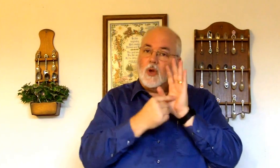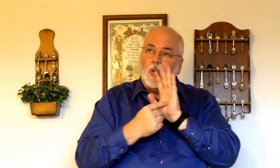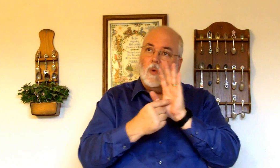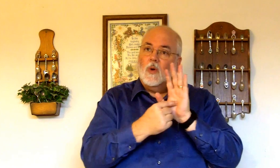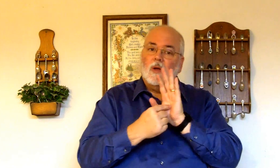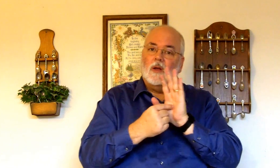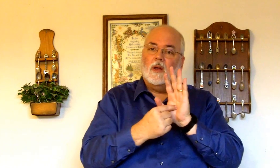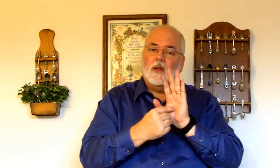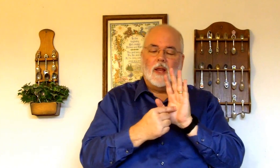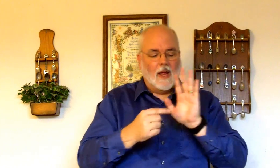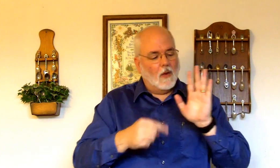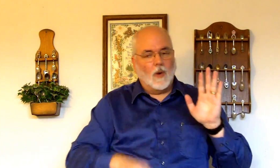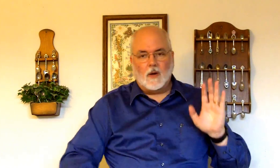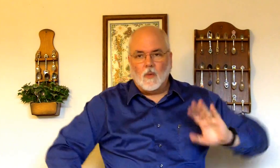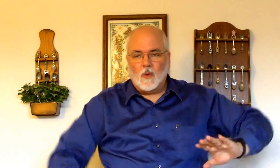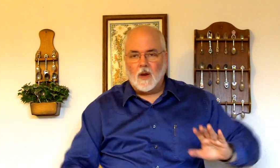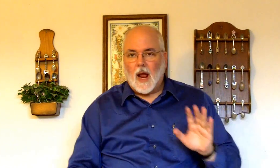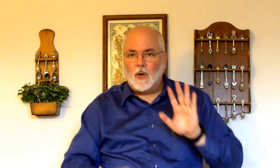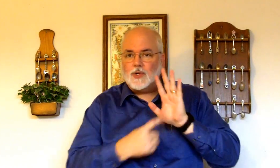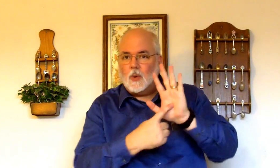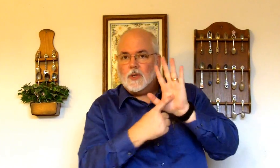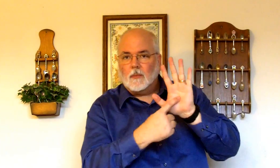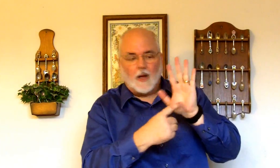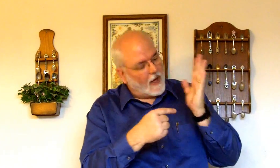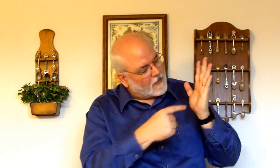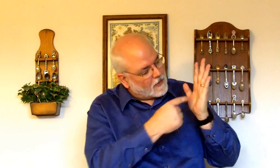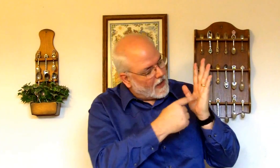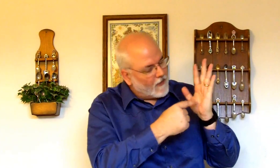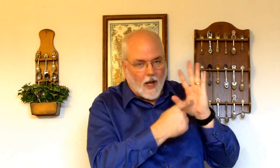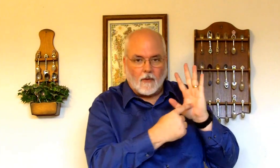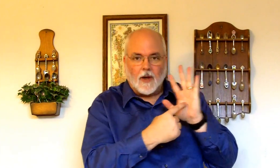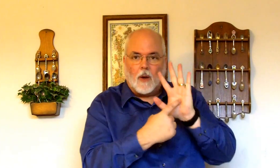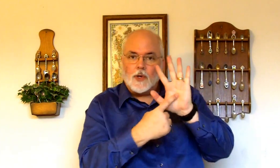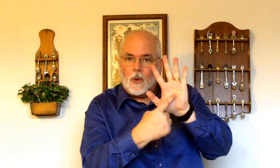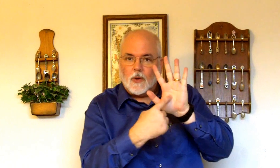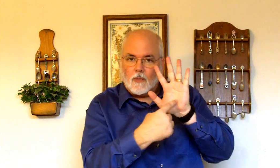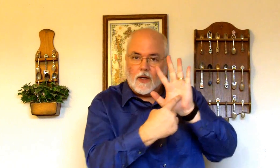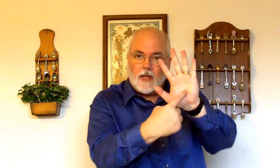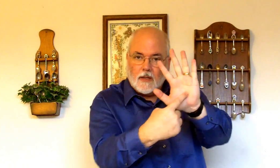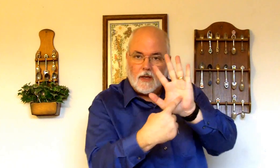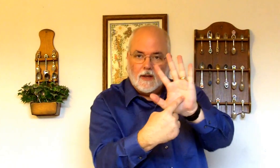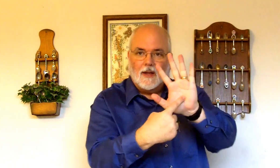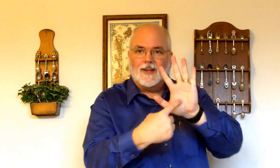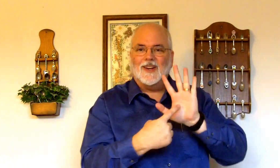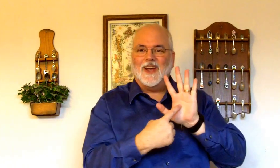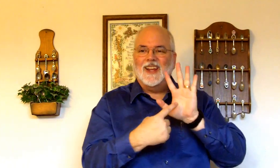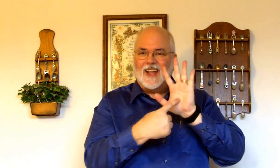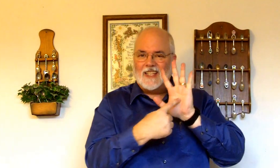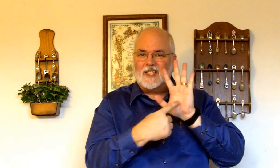Show. Where I want to show you something. I have something. I have a line right here. I want to show it to you right here. See? See? Okay. That's the sign